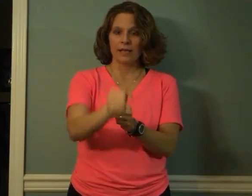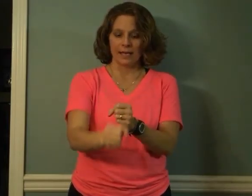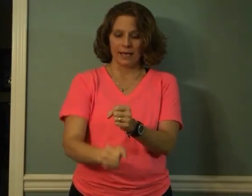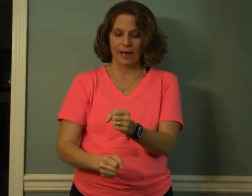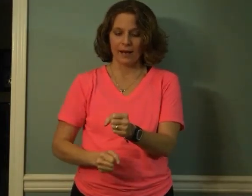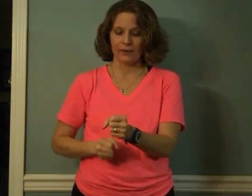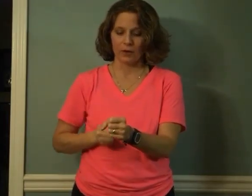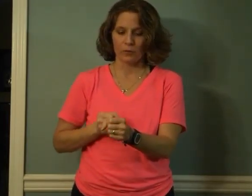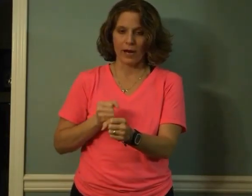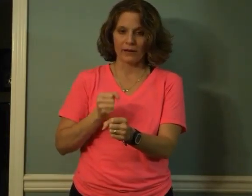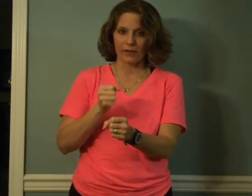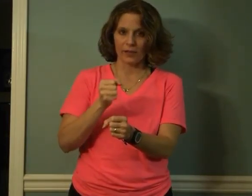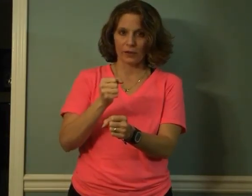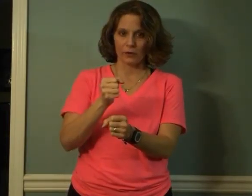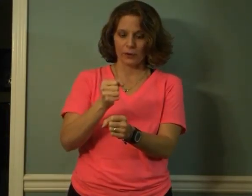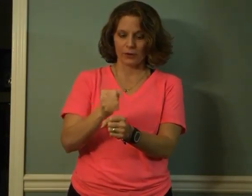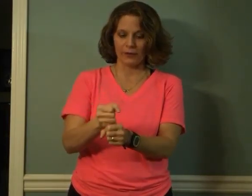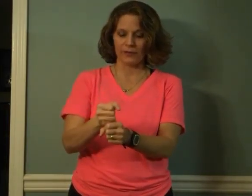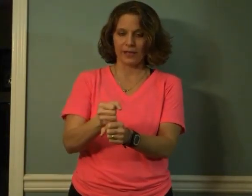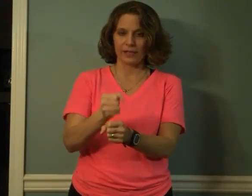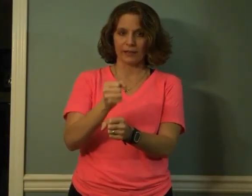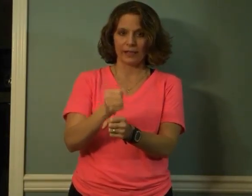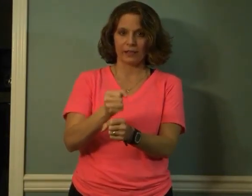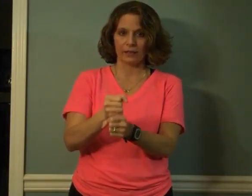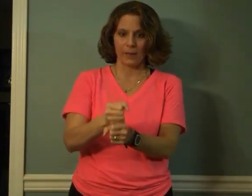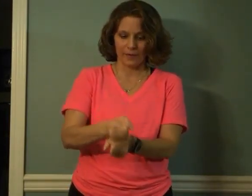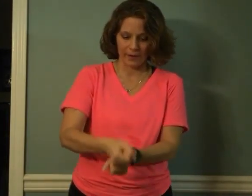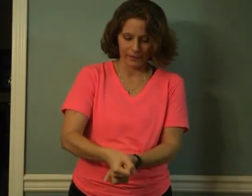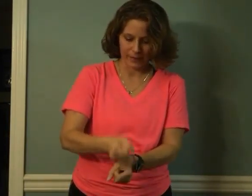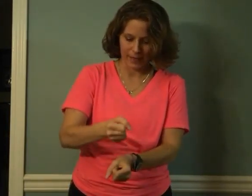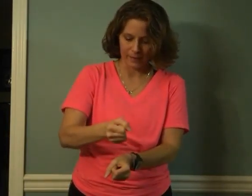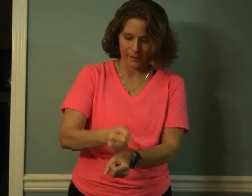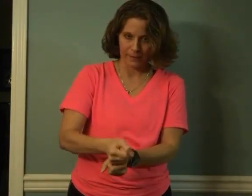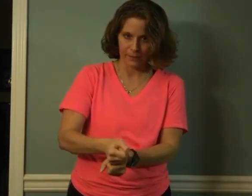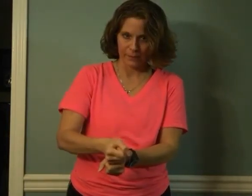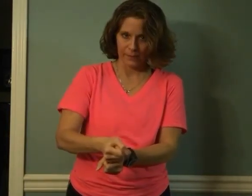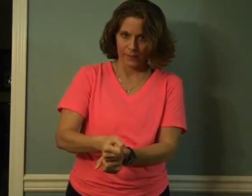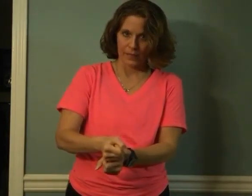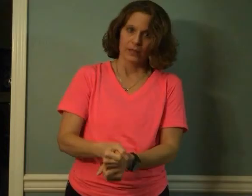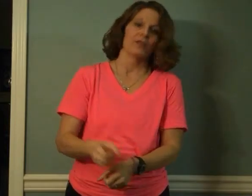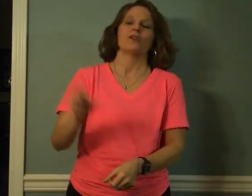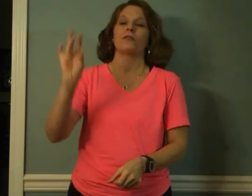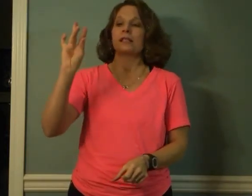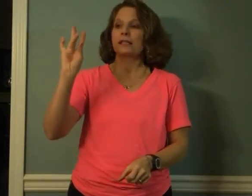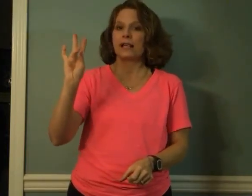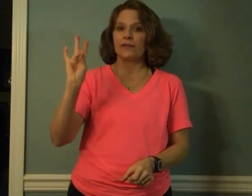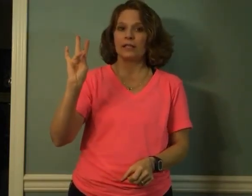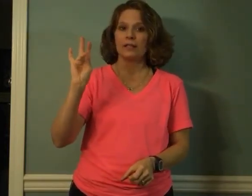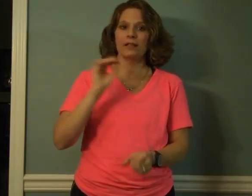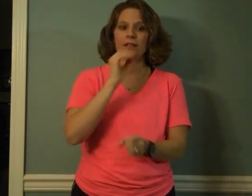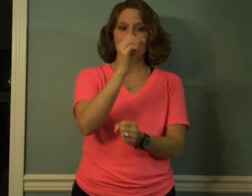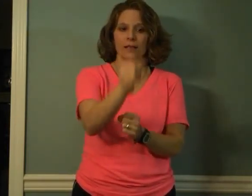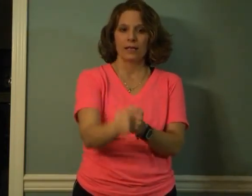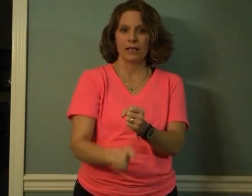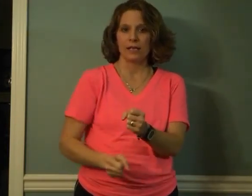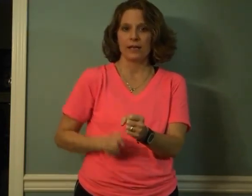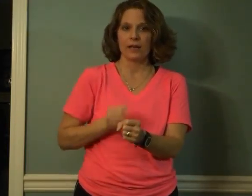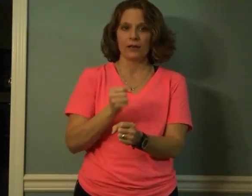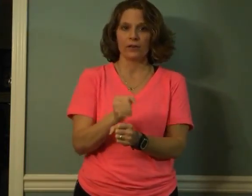and have your right fist circle your left fist and land on top of it. See? So the 7 years,